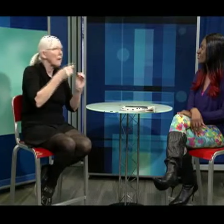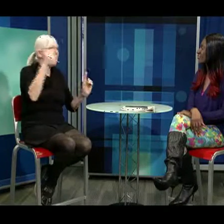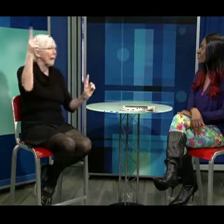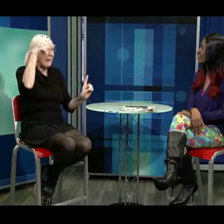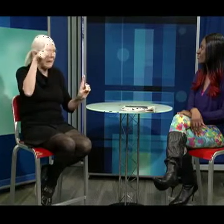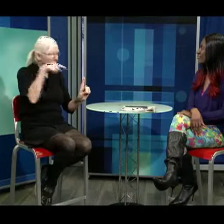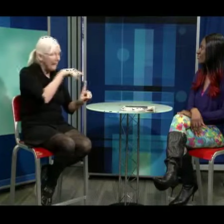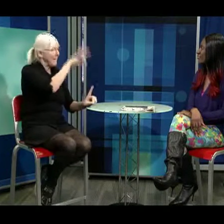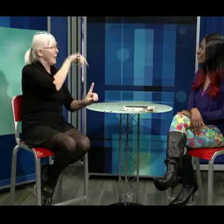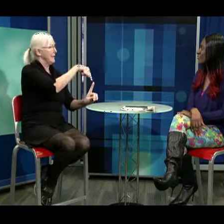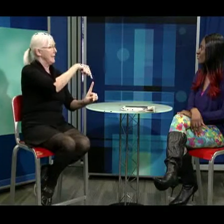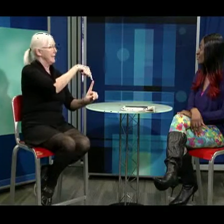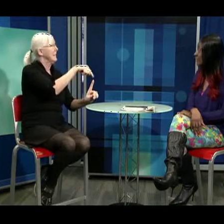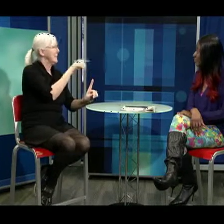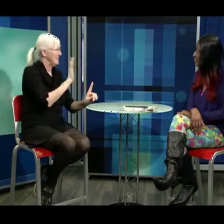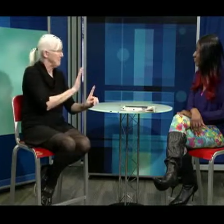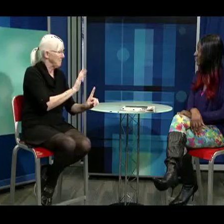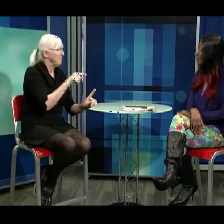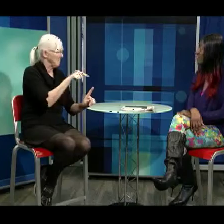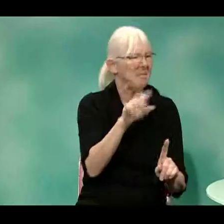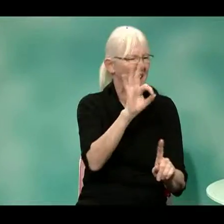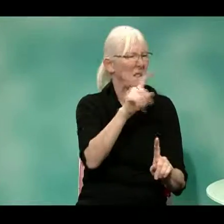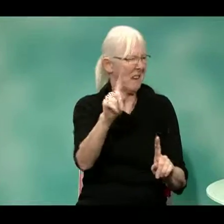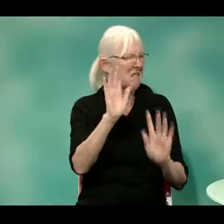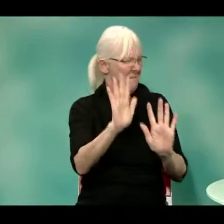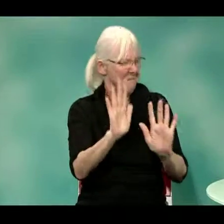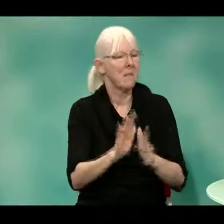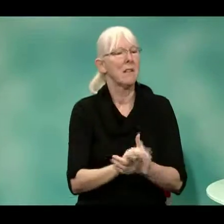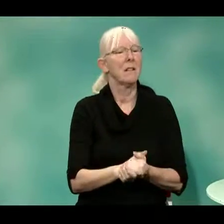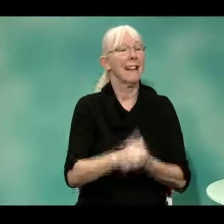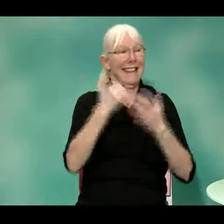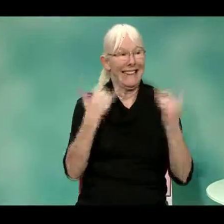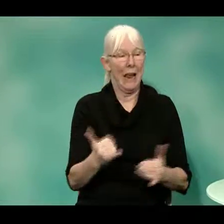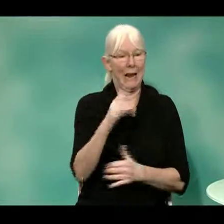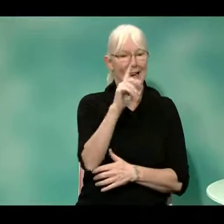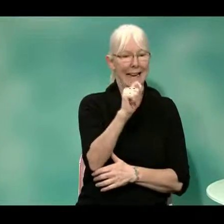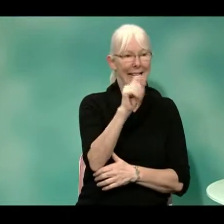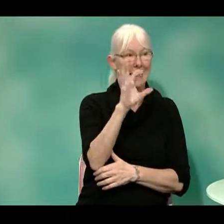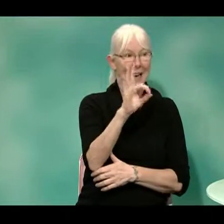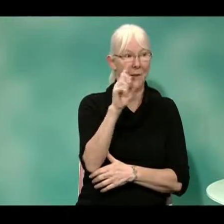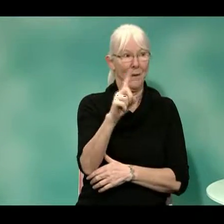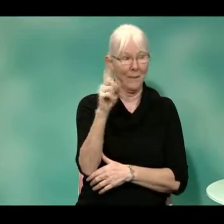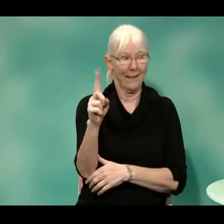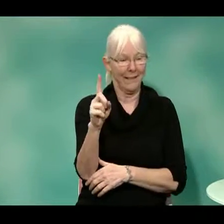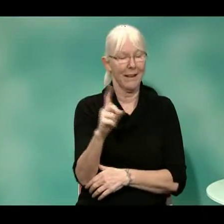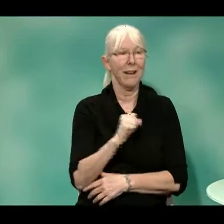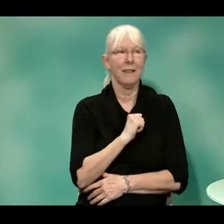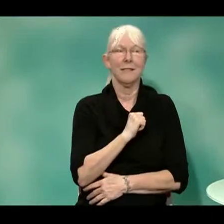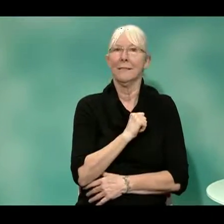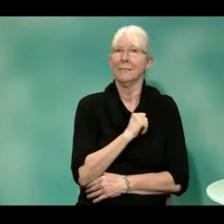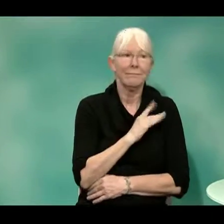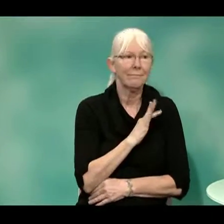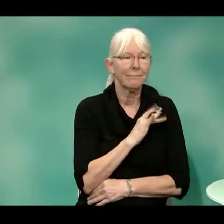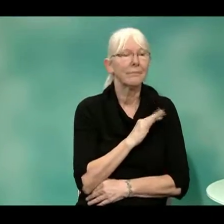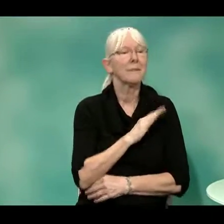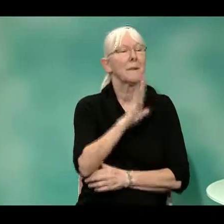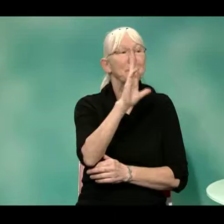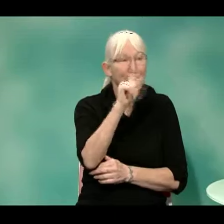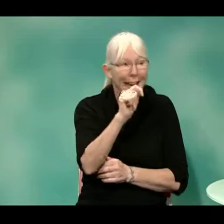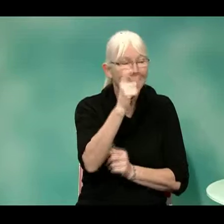So that they'll find your phone number and they'll be able to dispatch people to that location. Now with text 911, it's